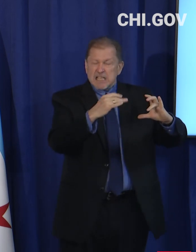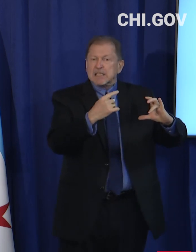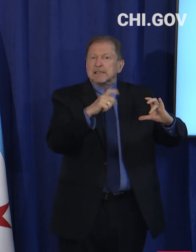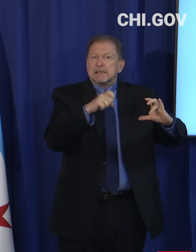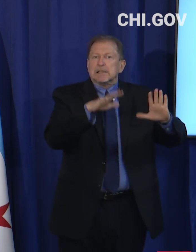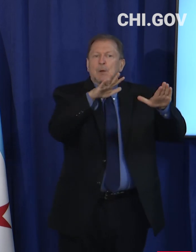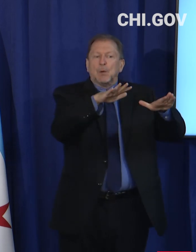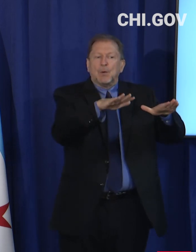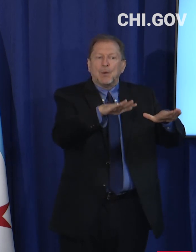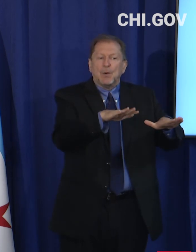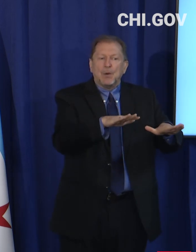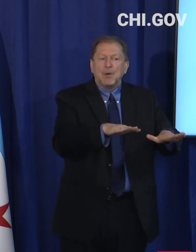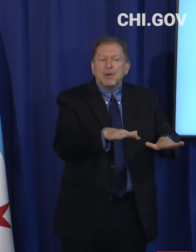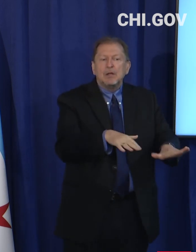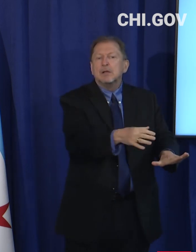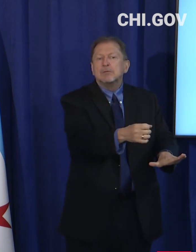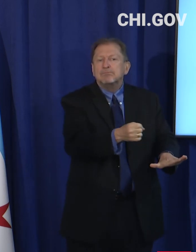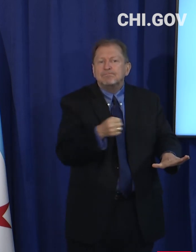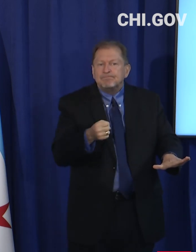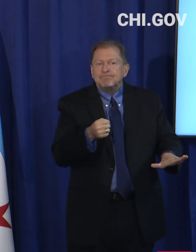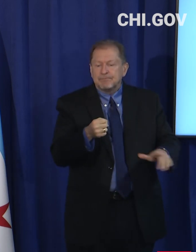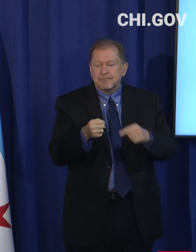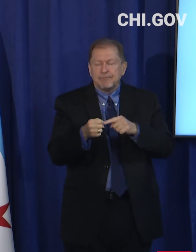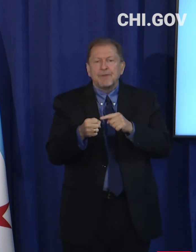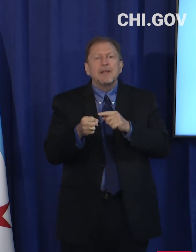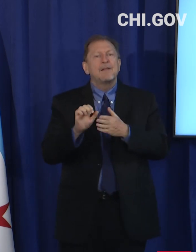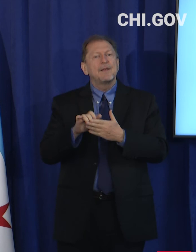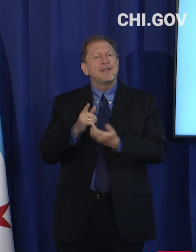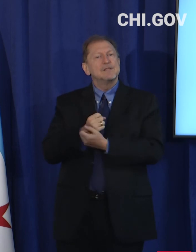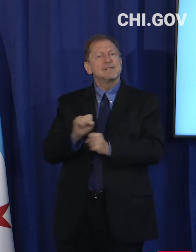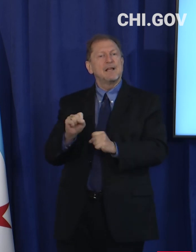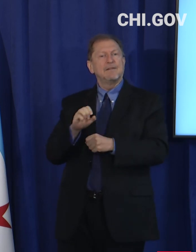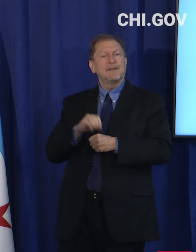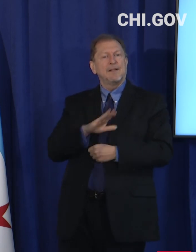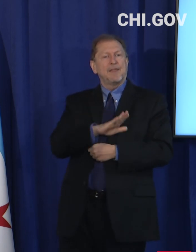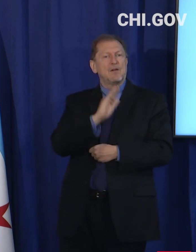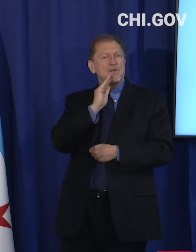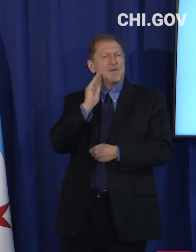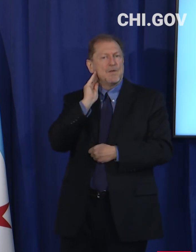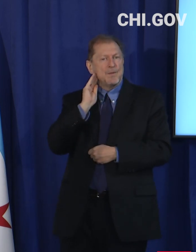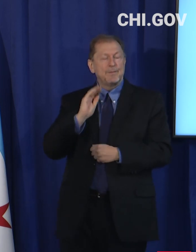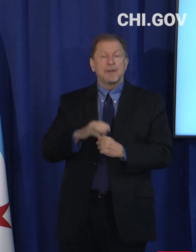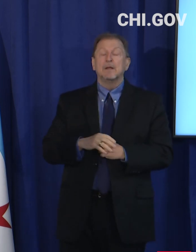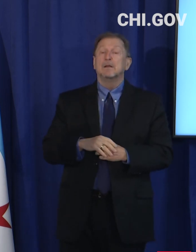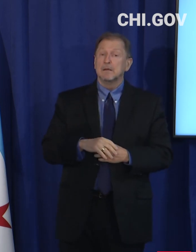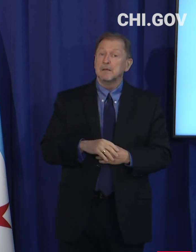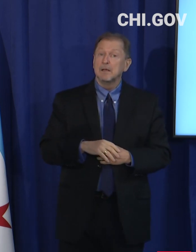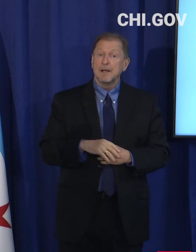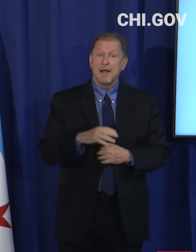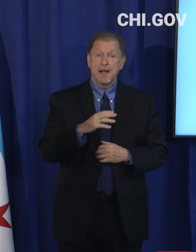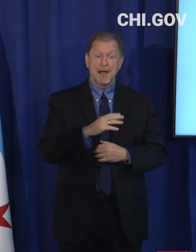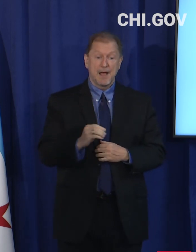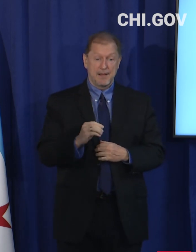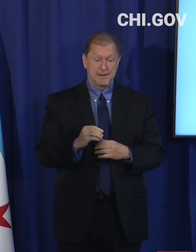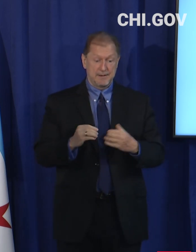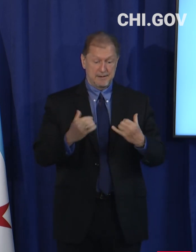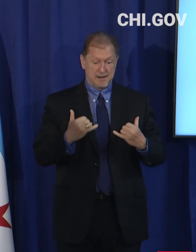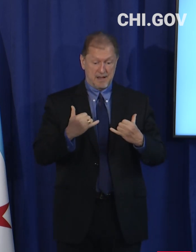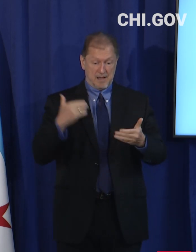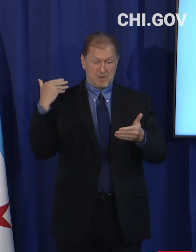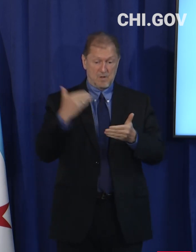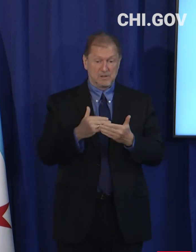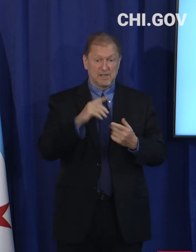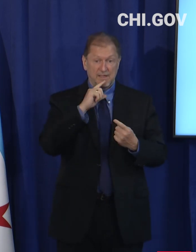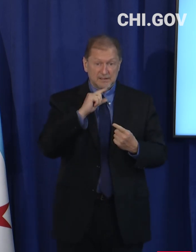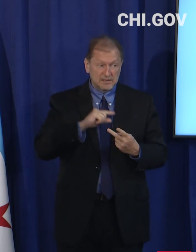so that people are safe in their homes. And again, this is particularly true as we enter the holiday season,